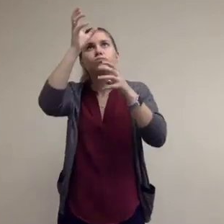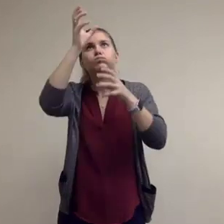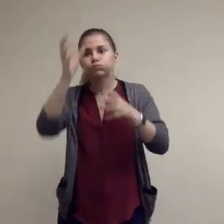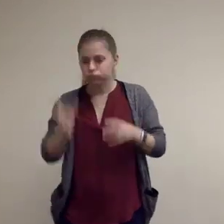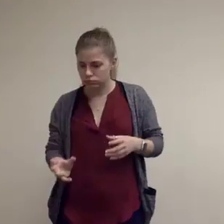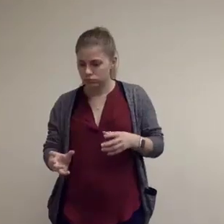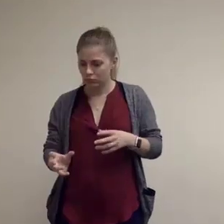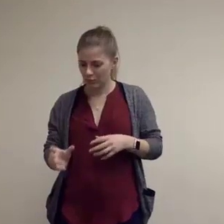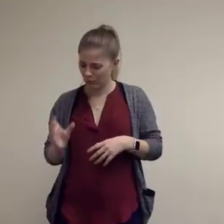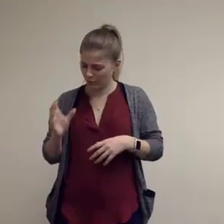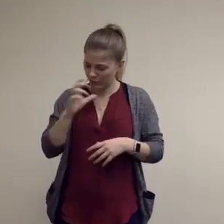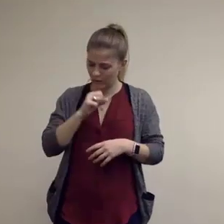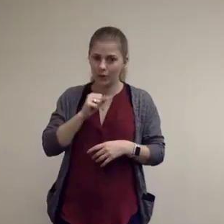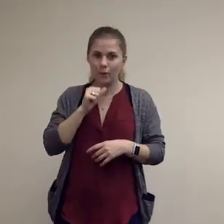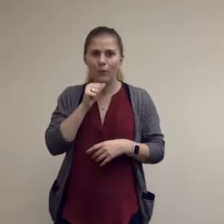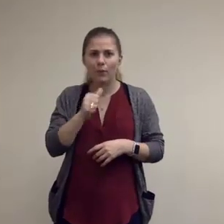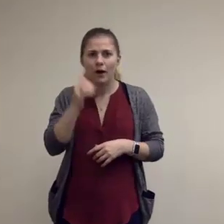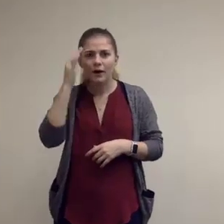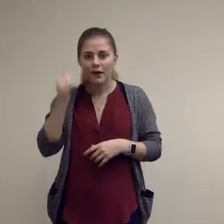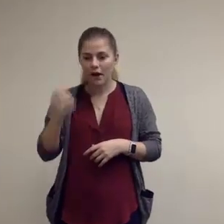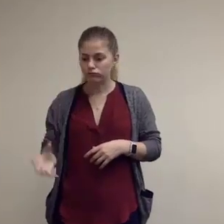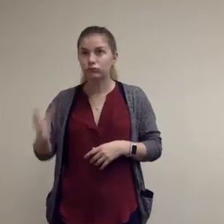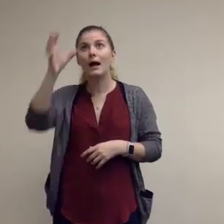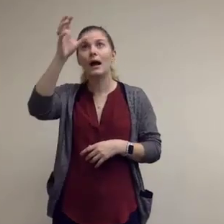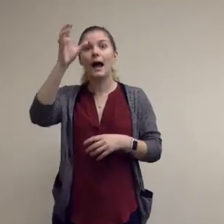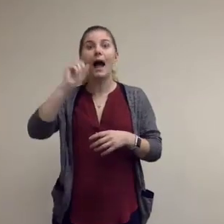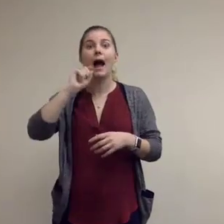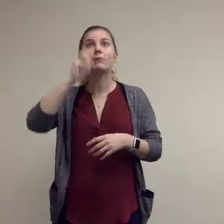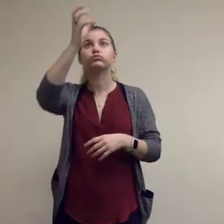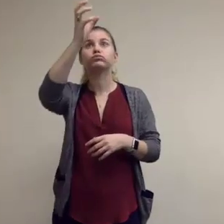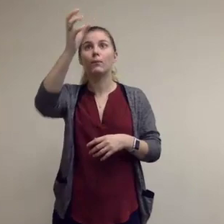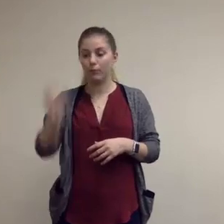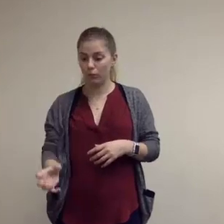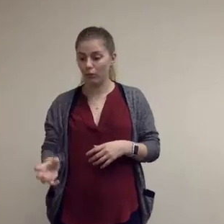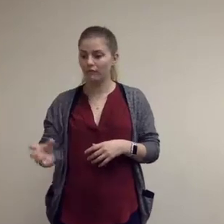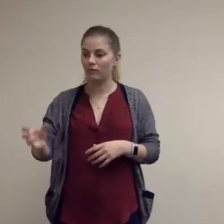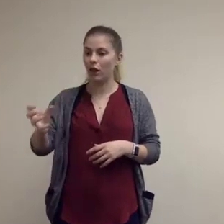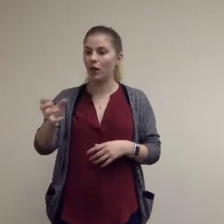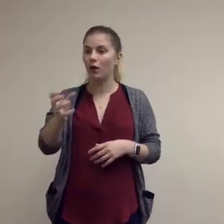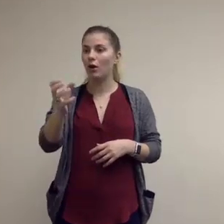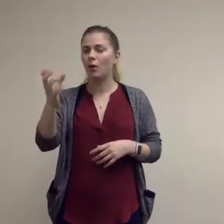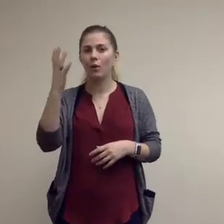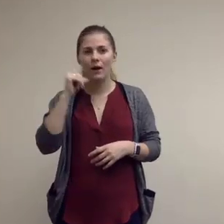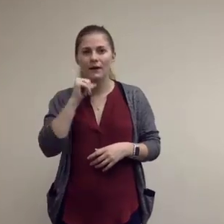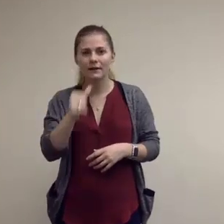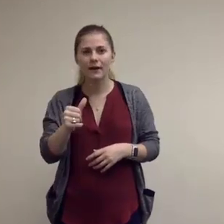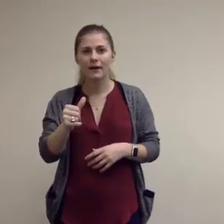up? And so he started doing a lot of study. Now, if I took a baseball and a bowling ball and dropped one of them off a foot high, which